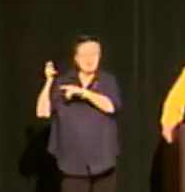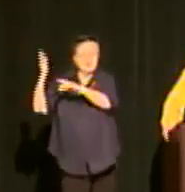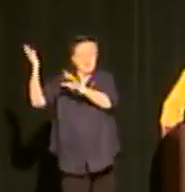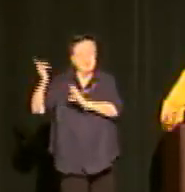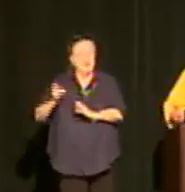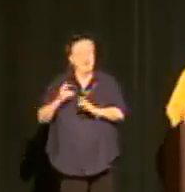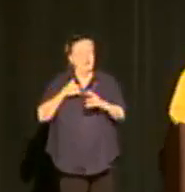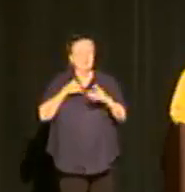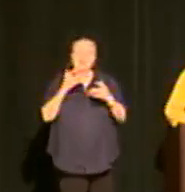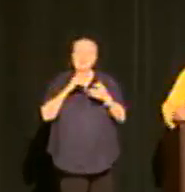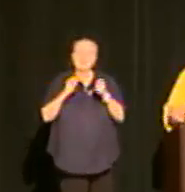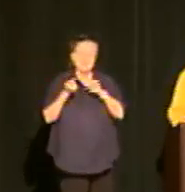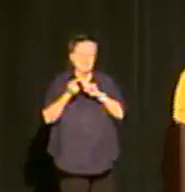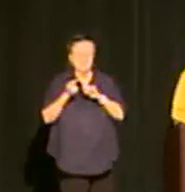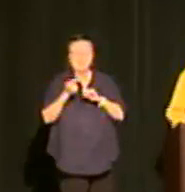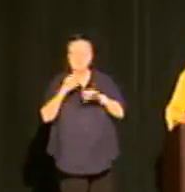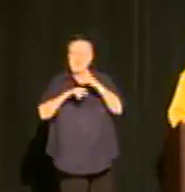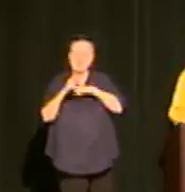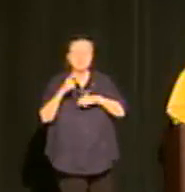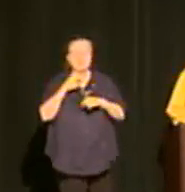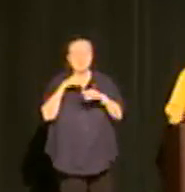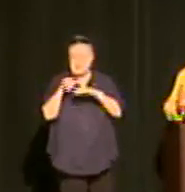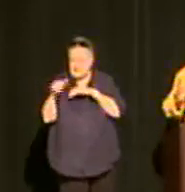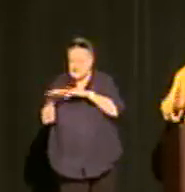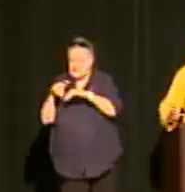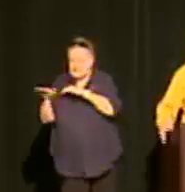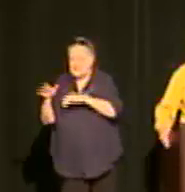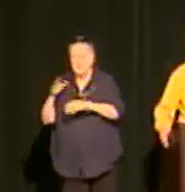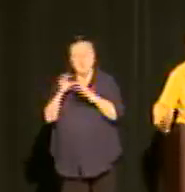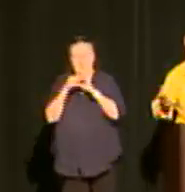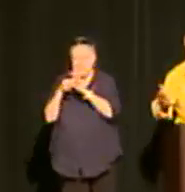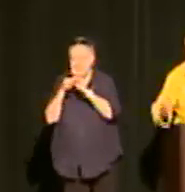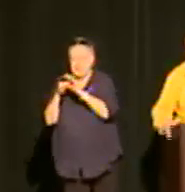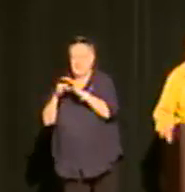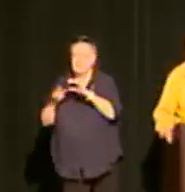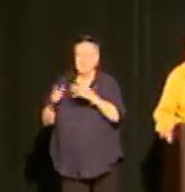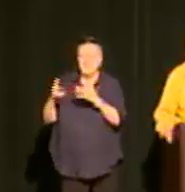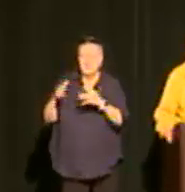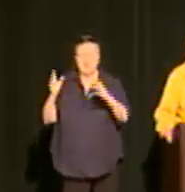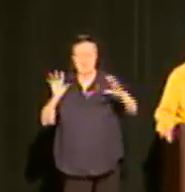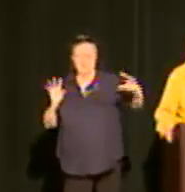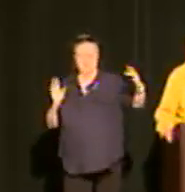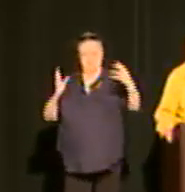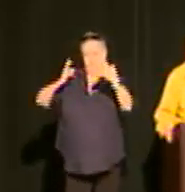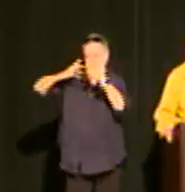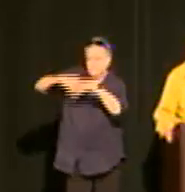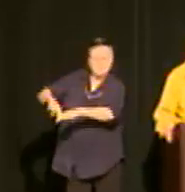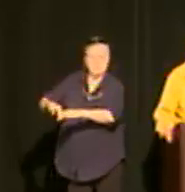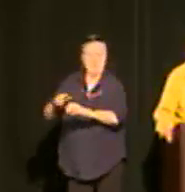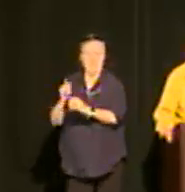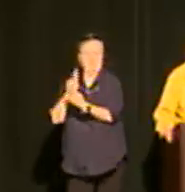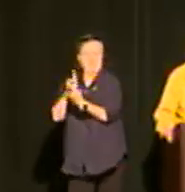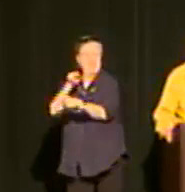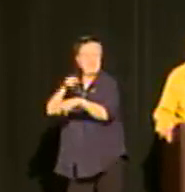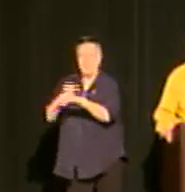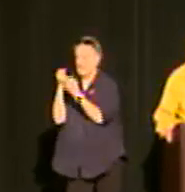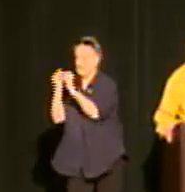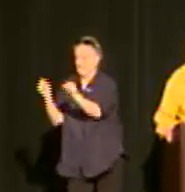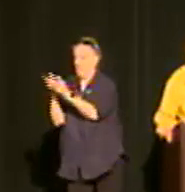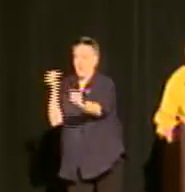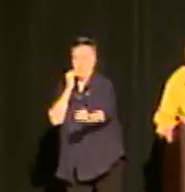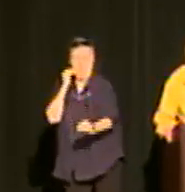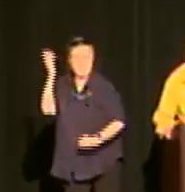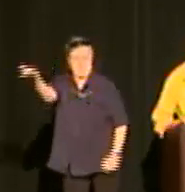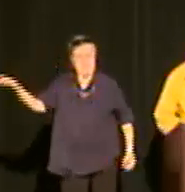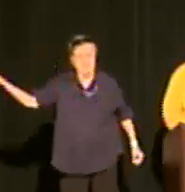and right at shift change, we were sending resources in and coordinating. It worked, and everything came together at the perfect time, and we saved a lot of homes.